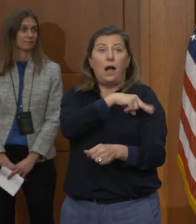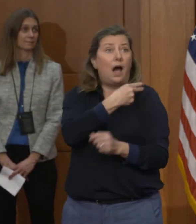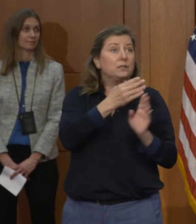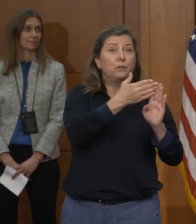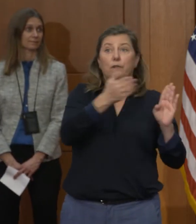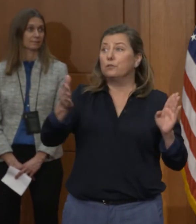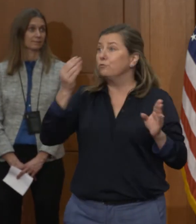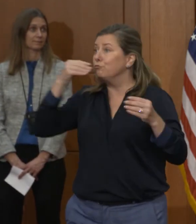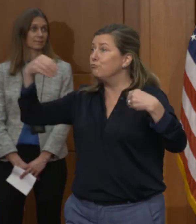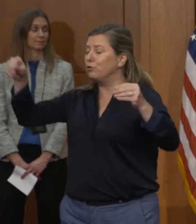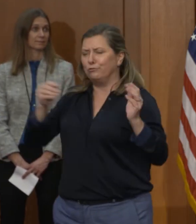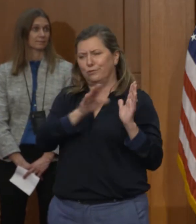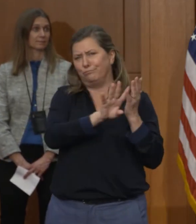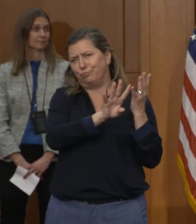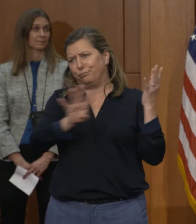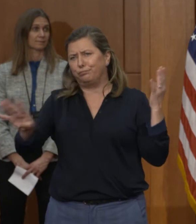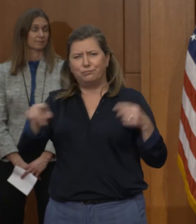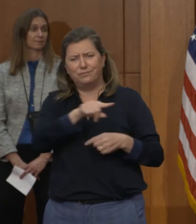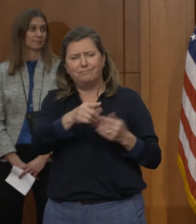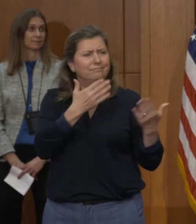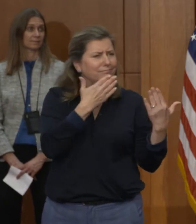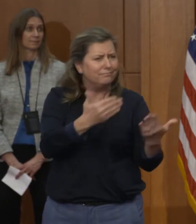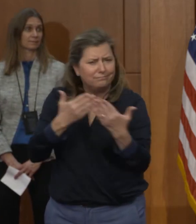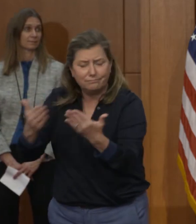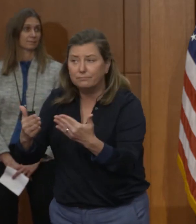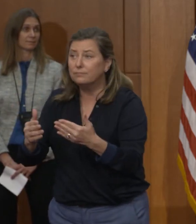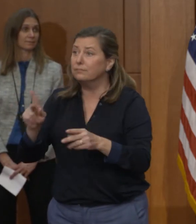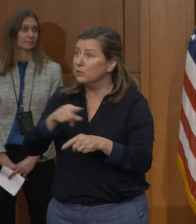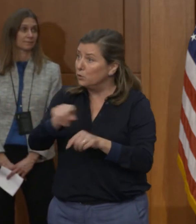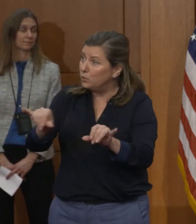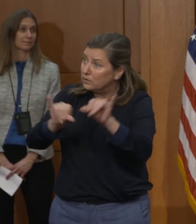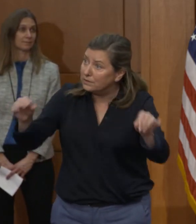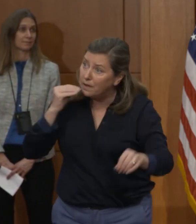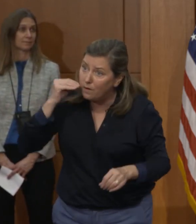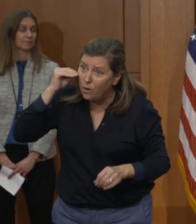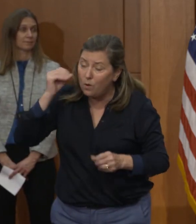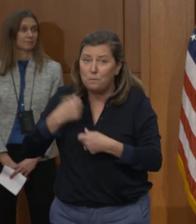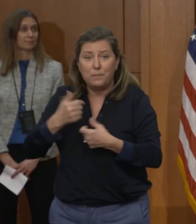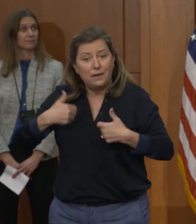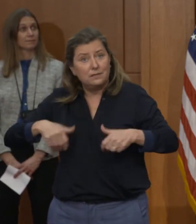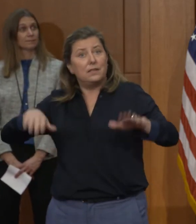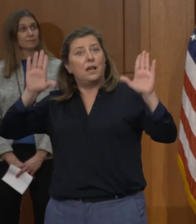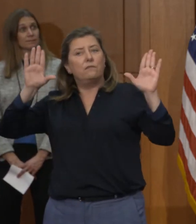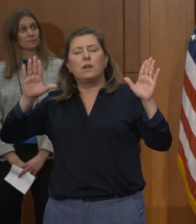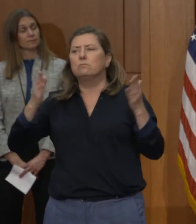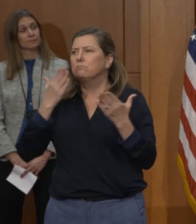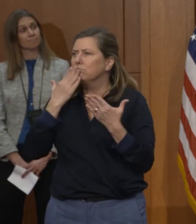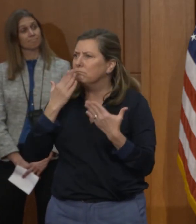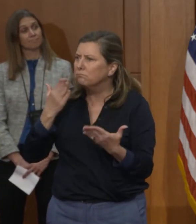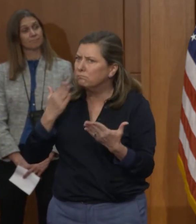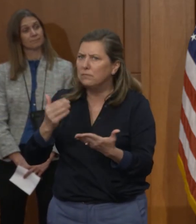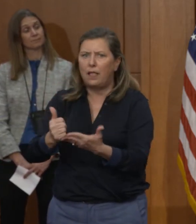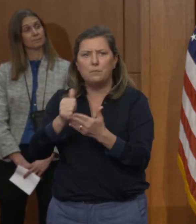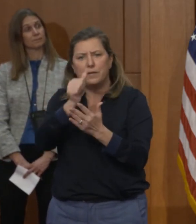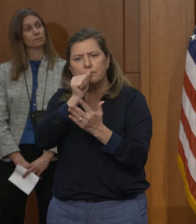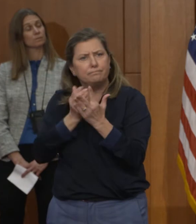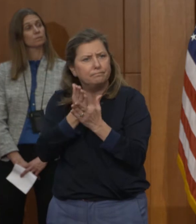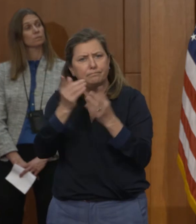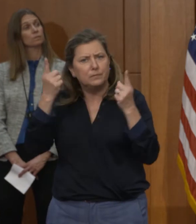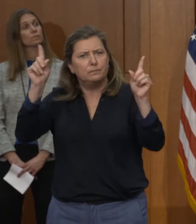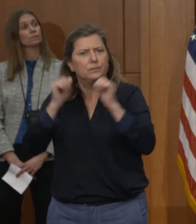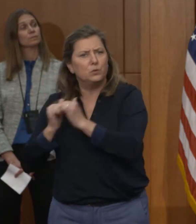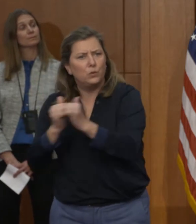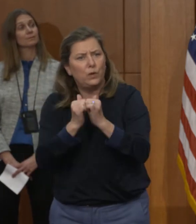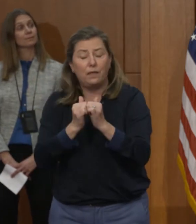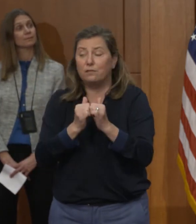and everyone in Virginia who is staying home and making sacrifices to help us get through this together. As you have heard me say